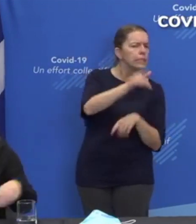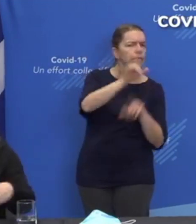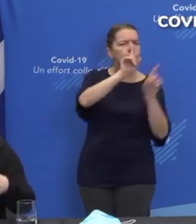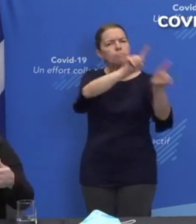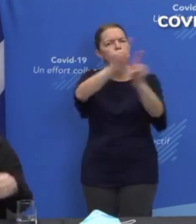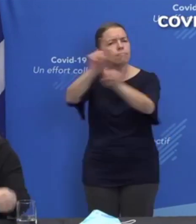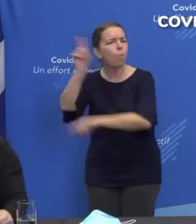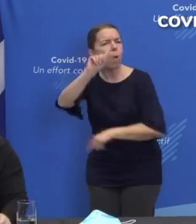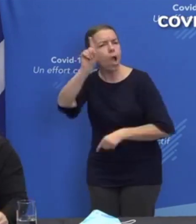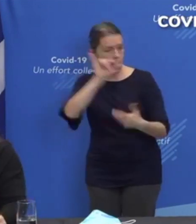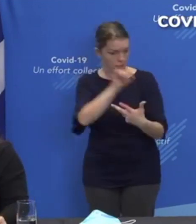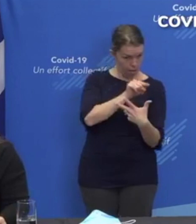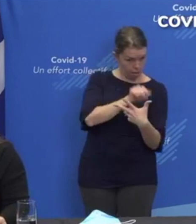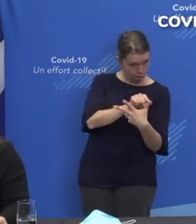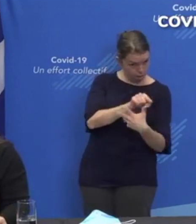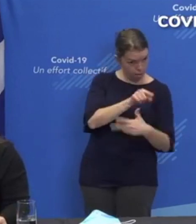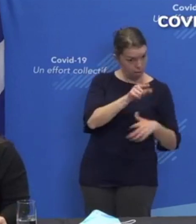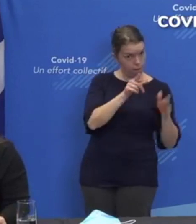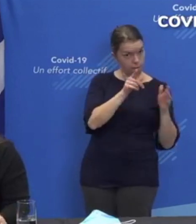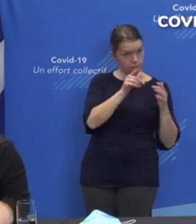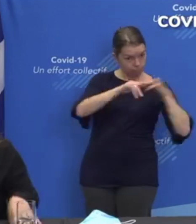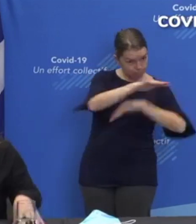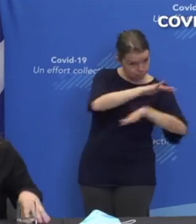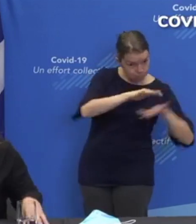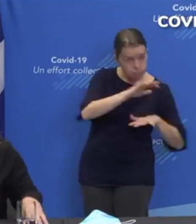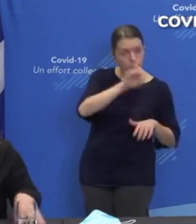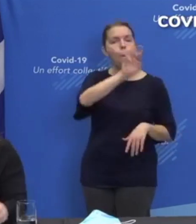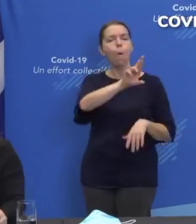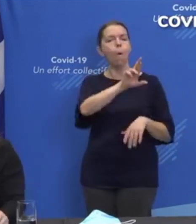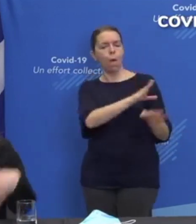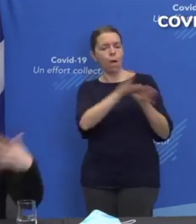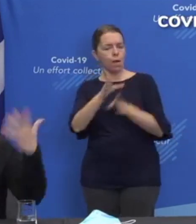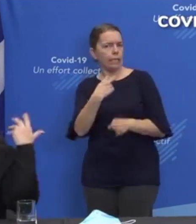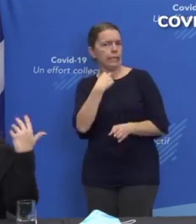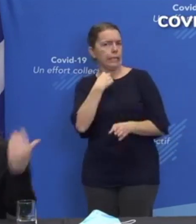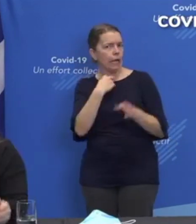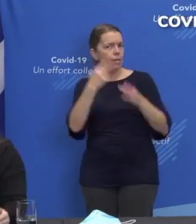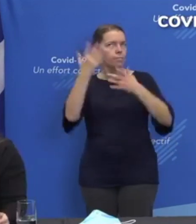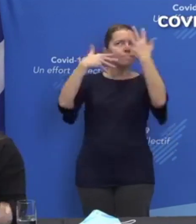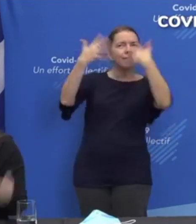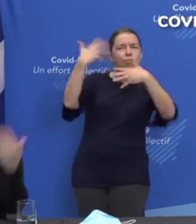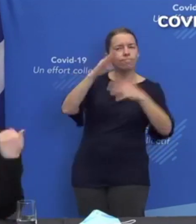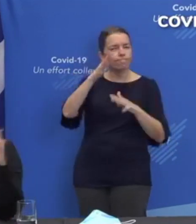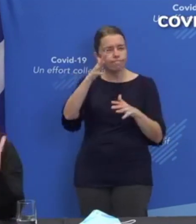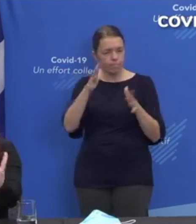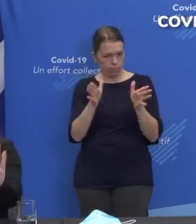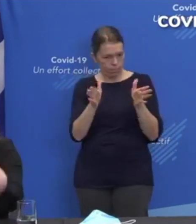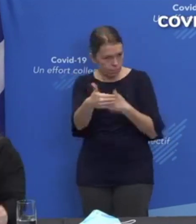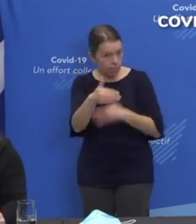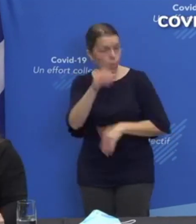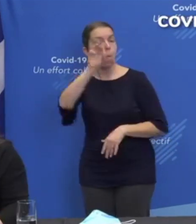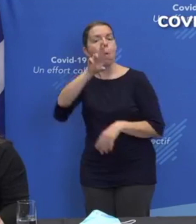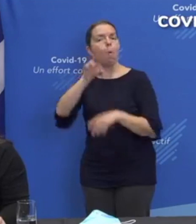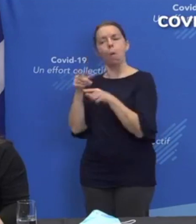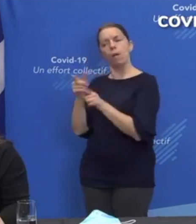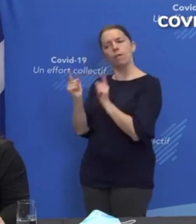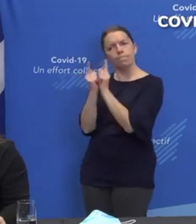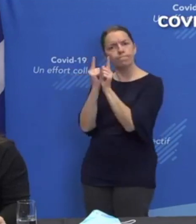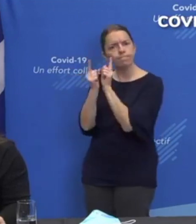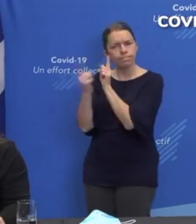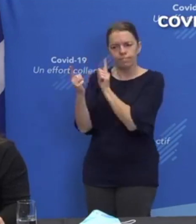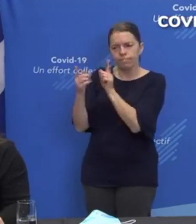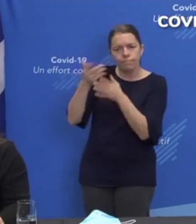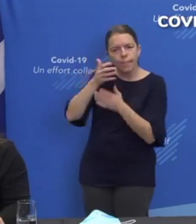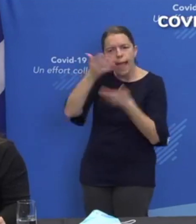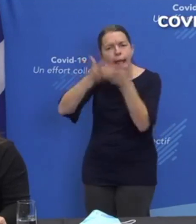to retrace contacts that were at those events, but backward, not only contacts that